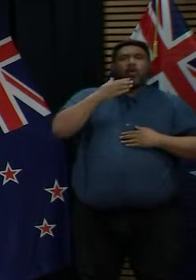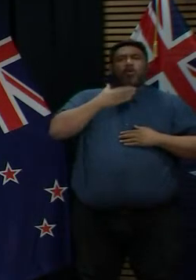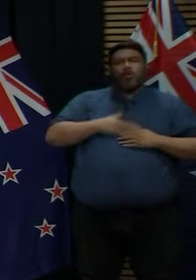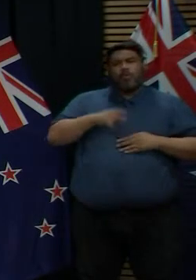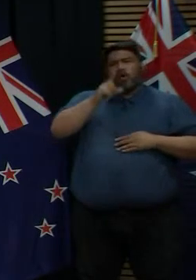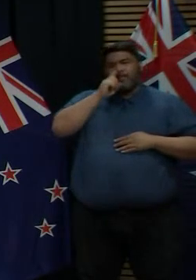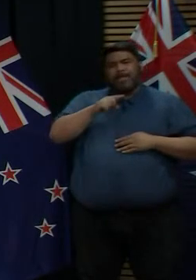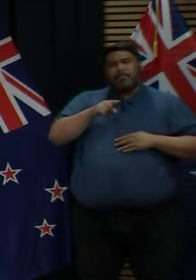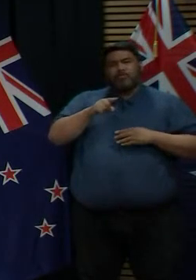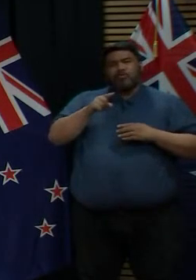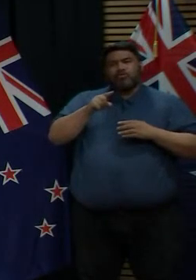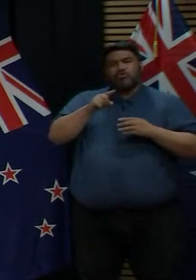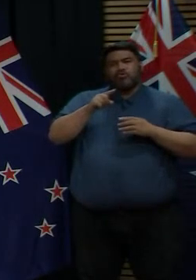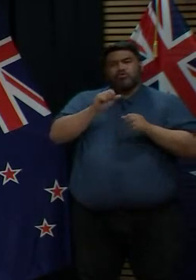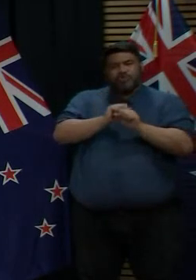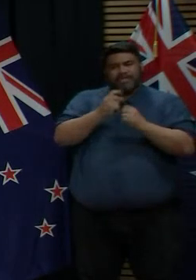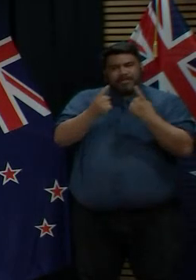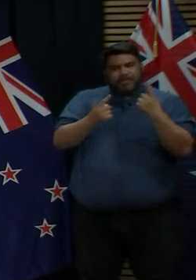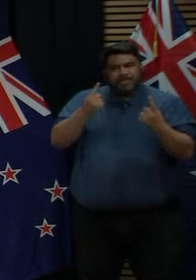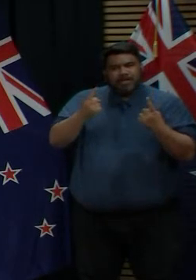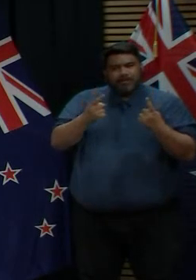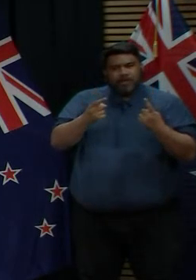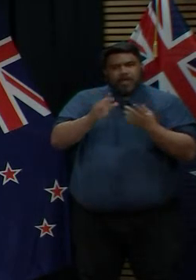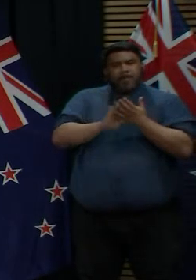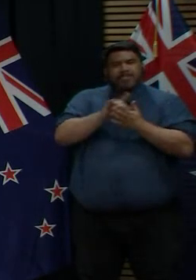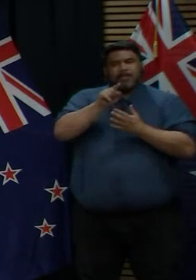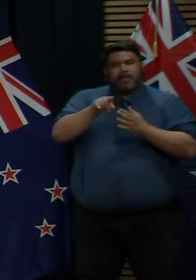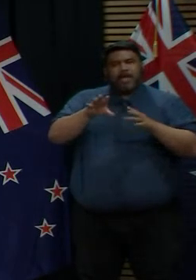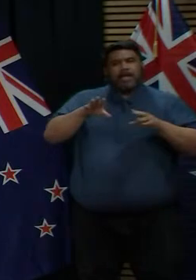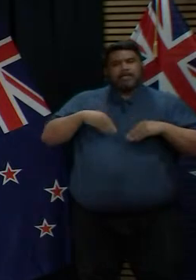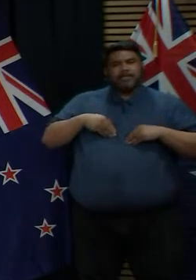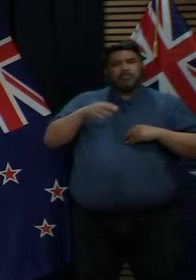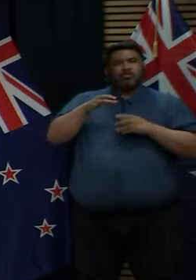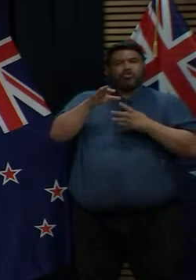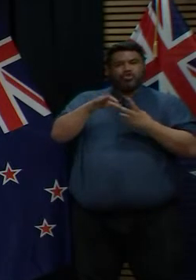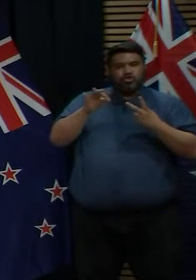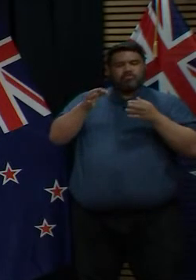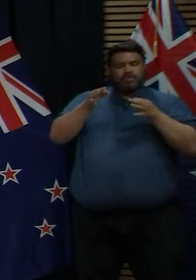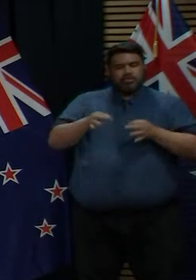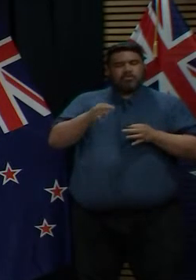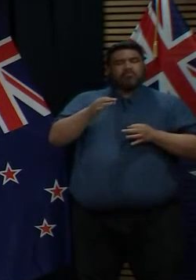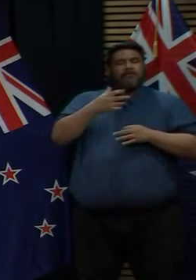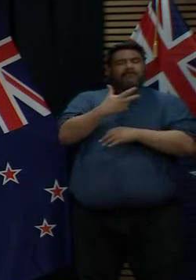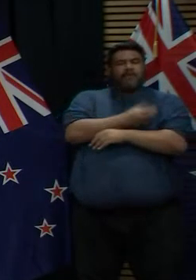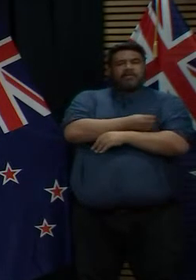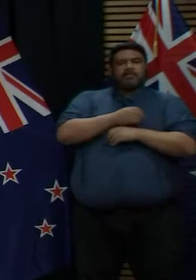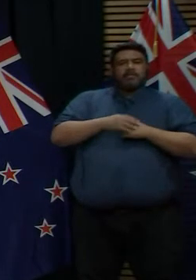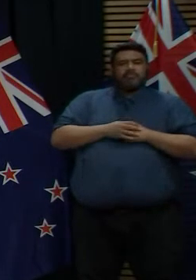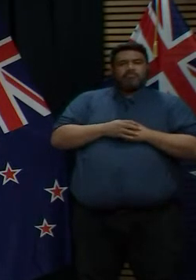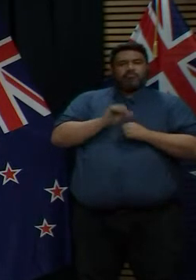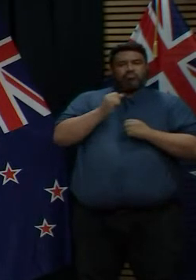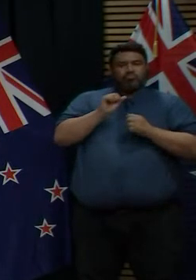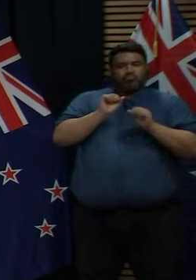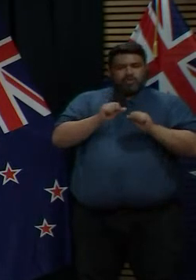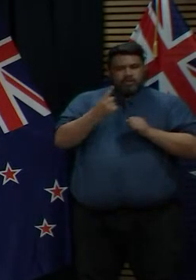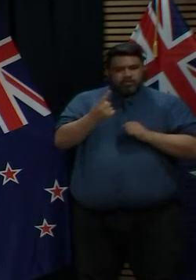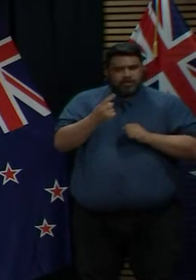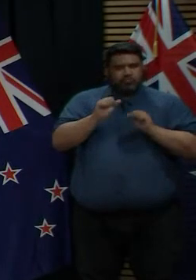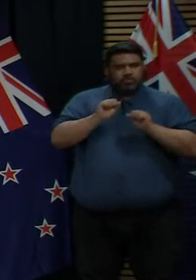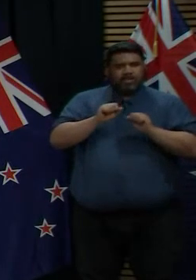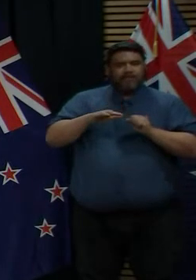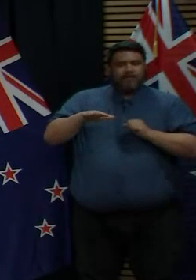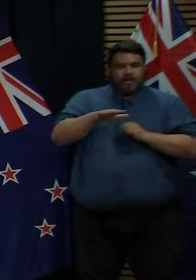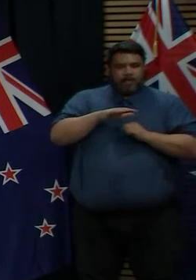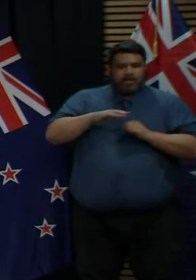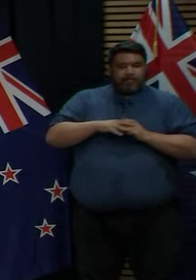chosen to protect themselves and because they've chosen to protect their whānau and their communities. So we will keep trying to